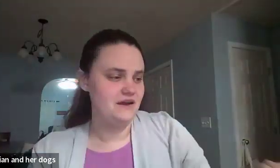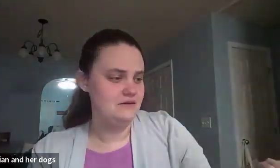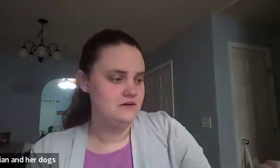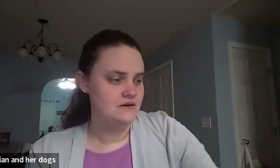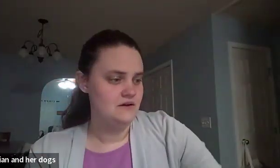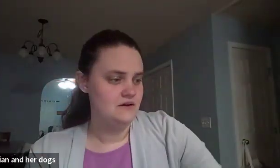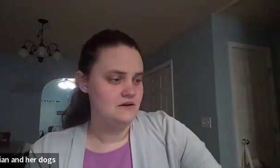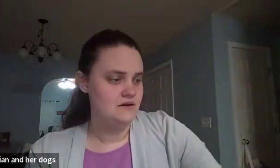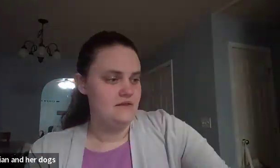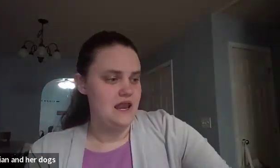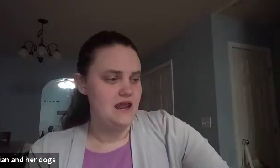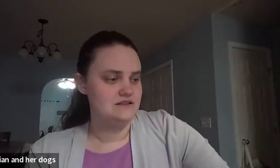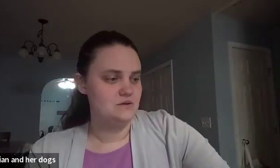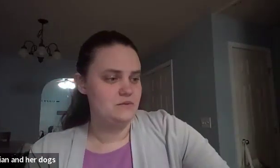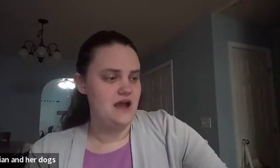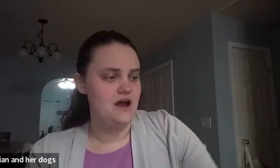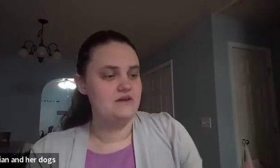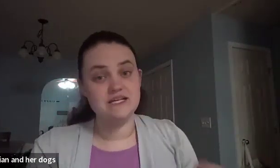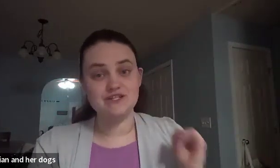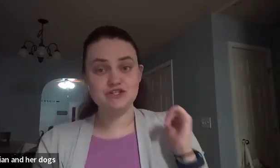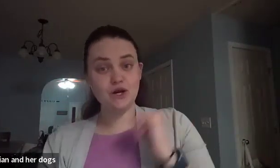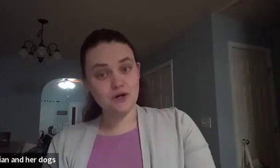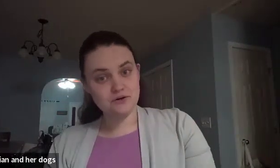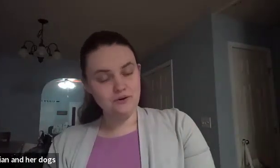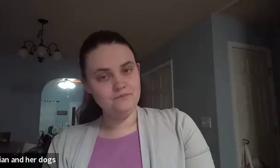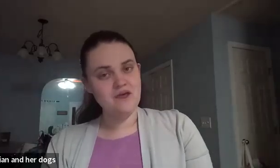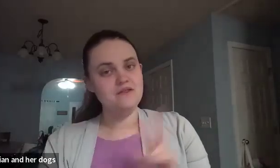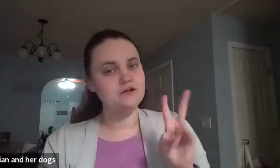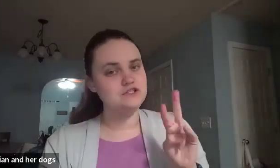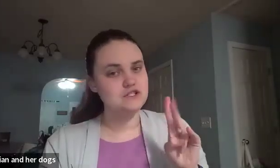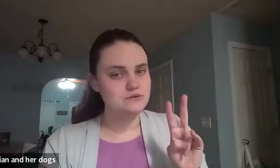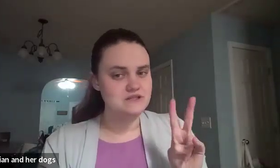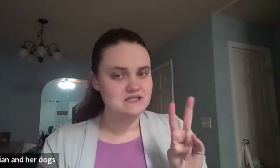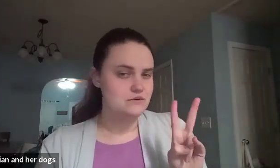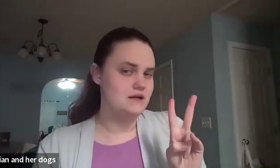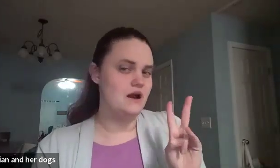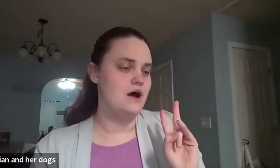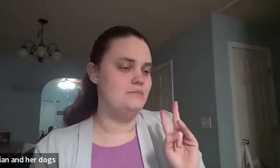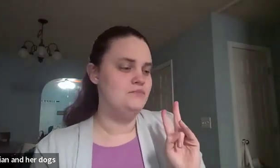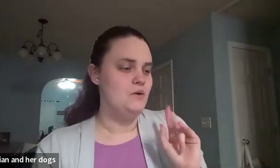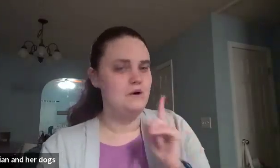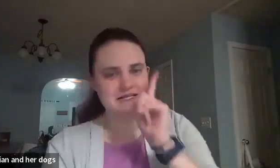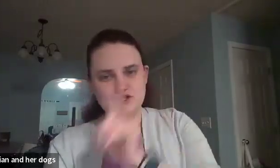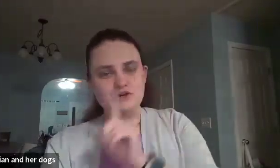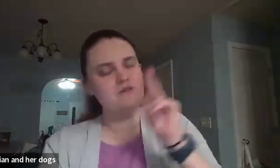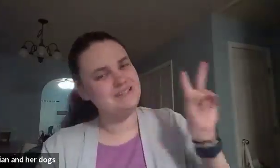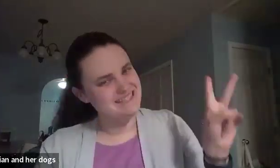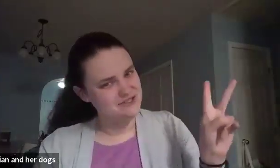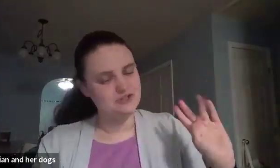Okay. The next one we have is turtle. There are two with this one. One is turtle and one's sea